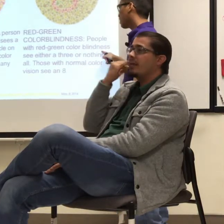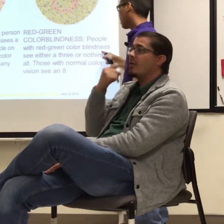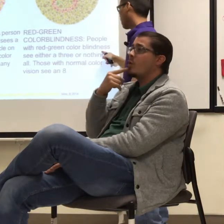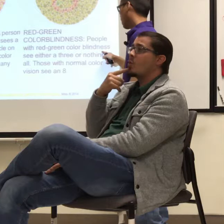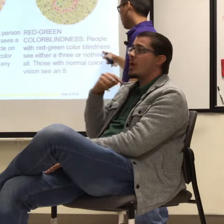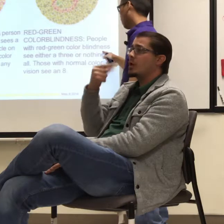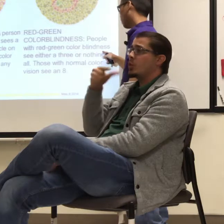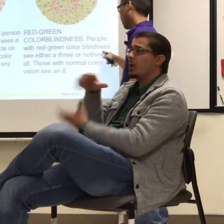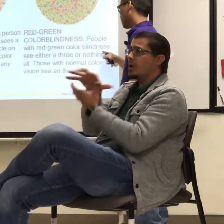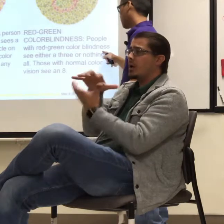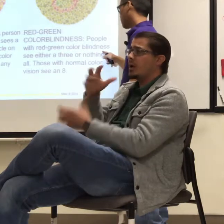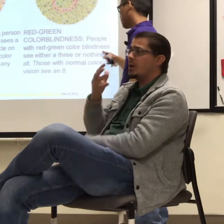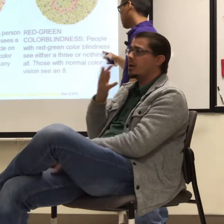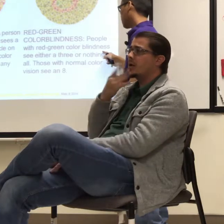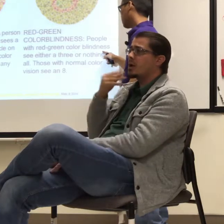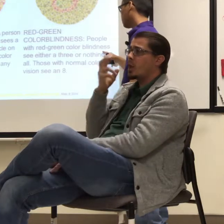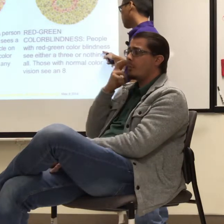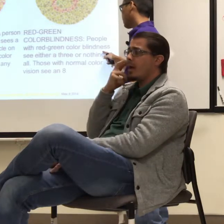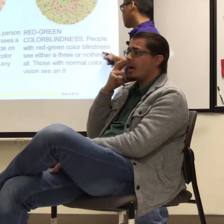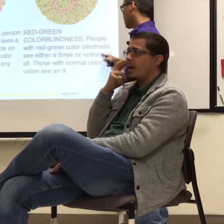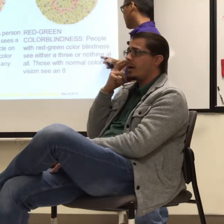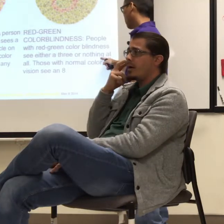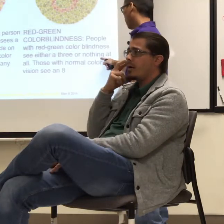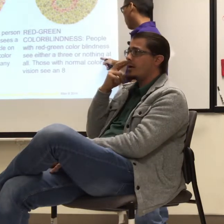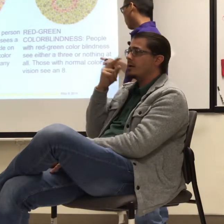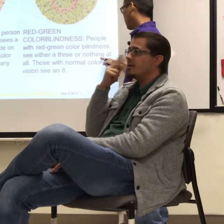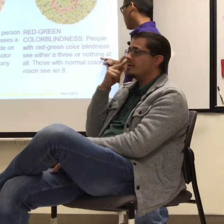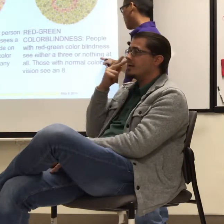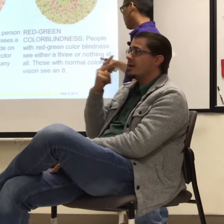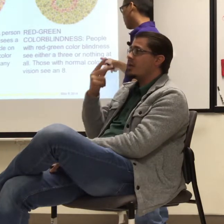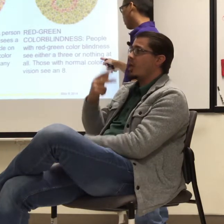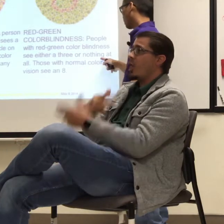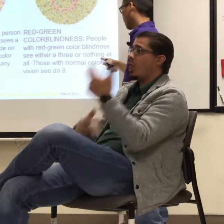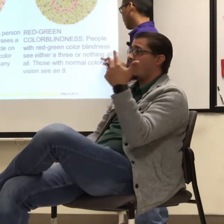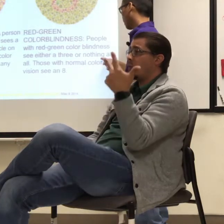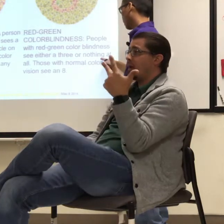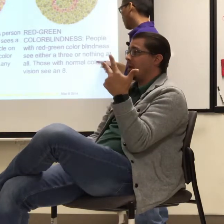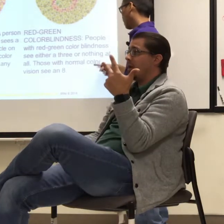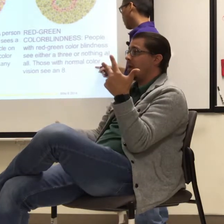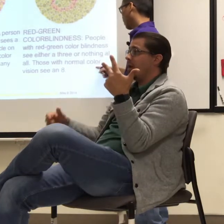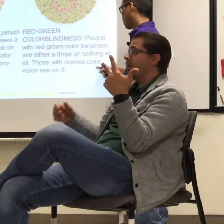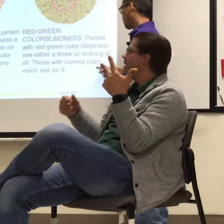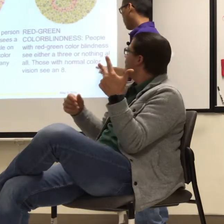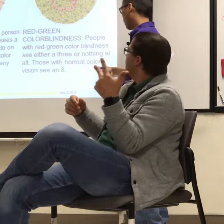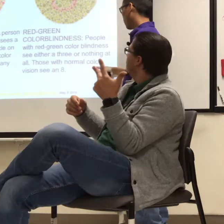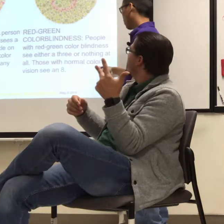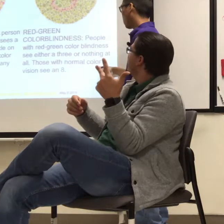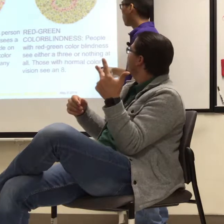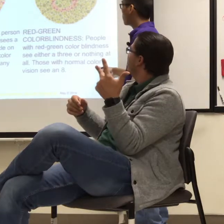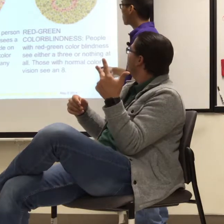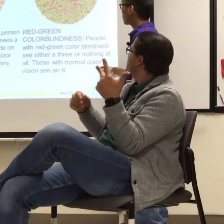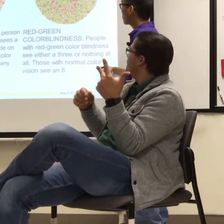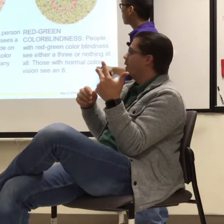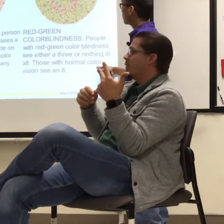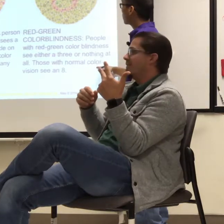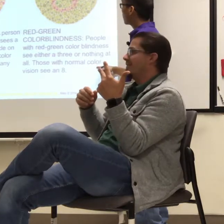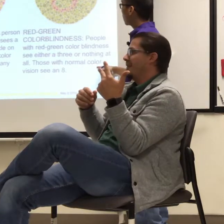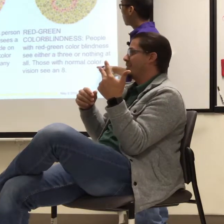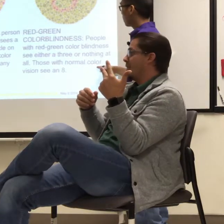red-green color blindness see either a 3 or nothing. Those with normal